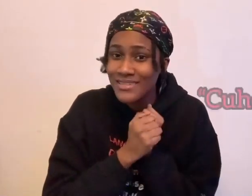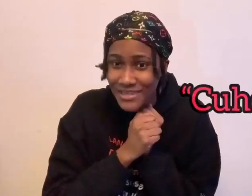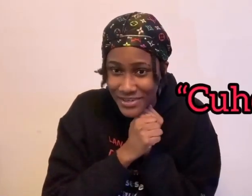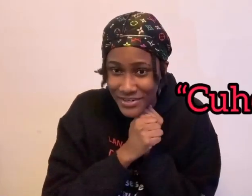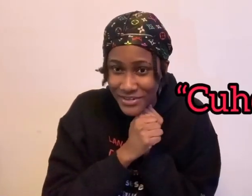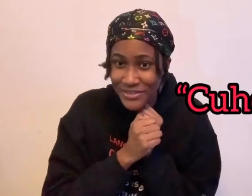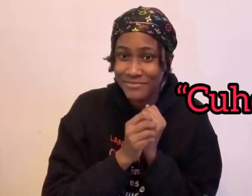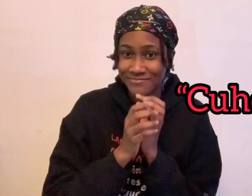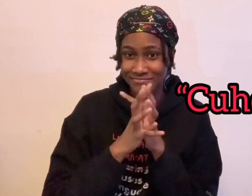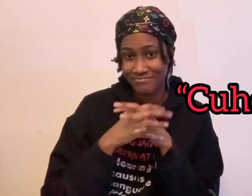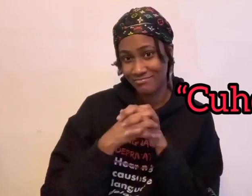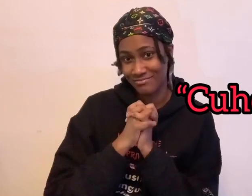Kadir.